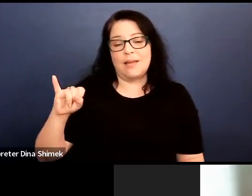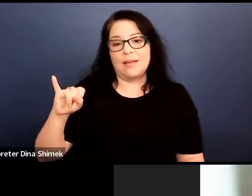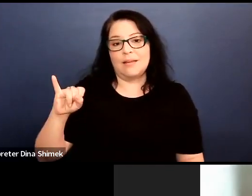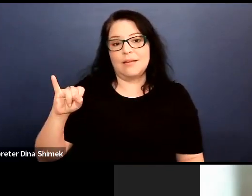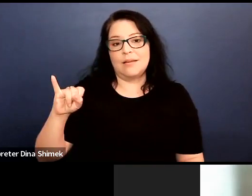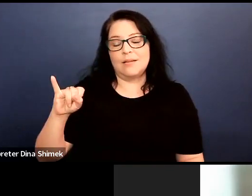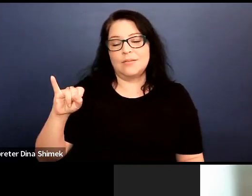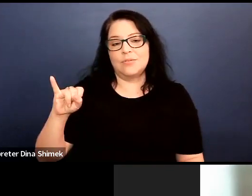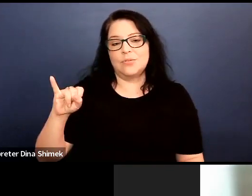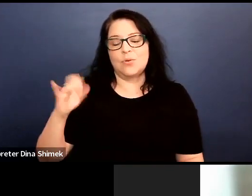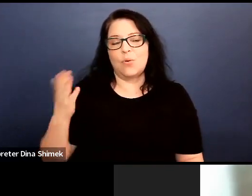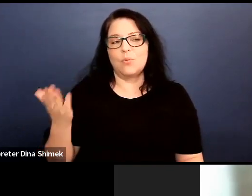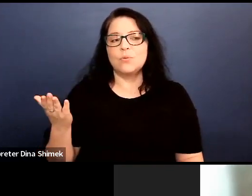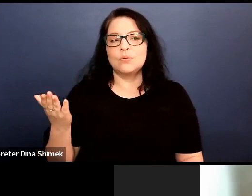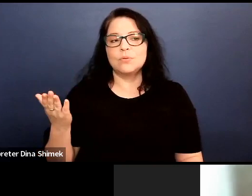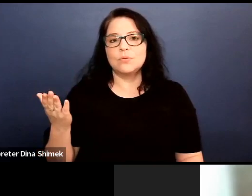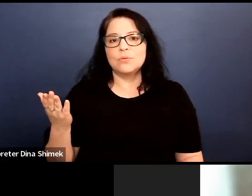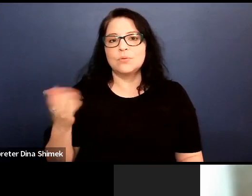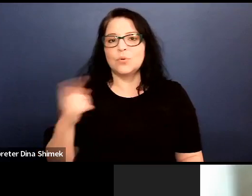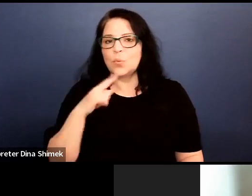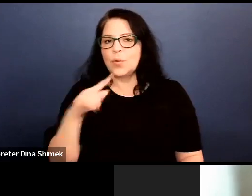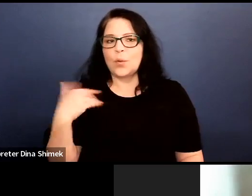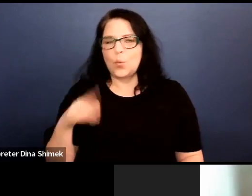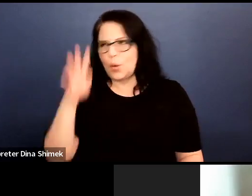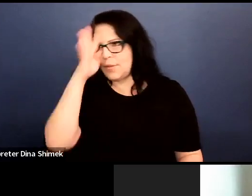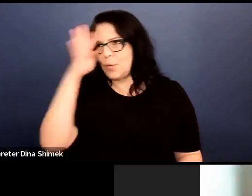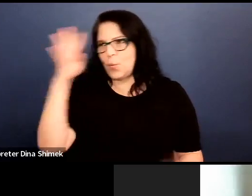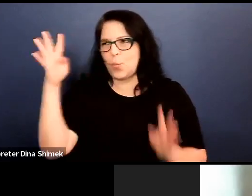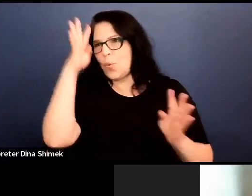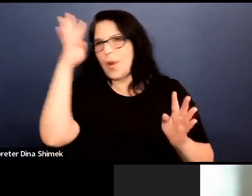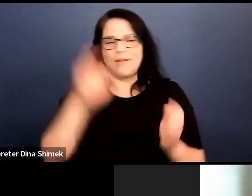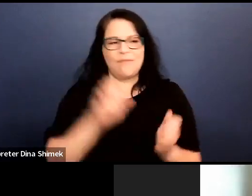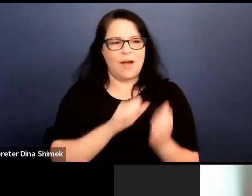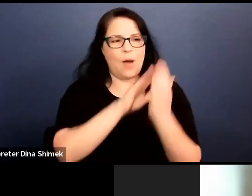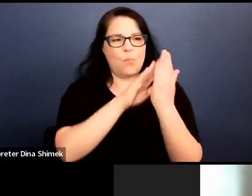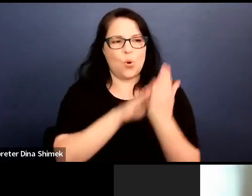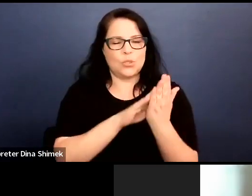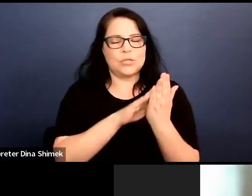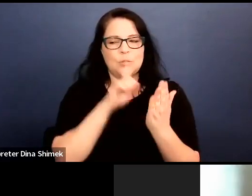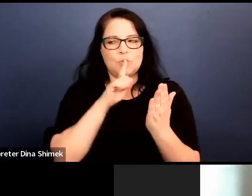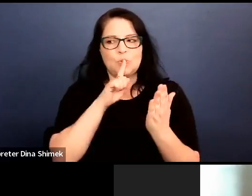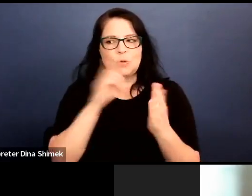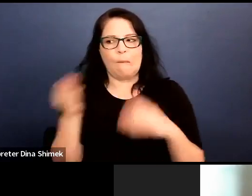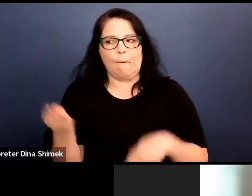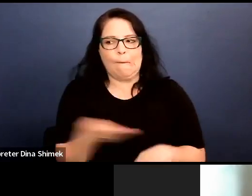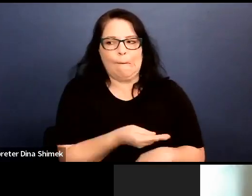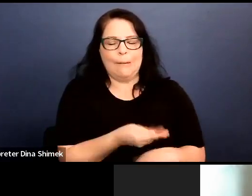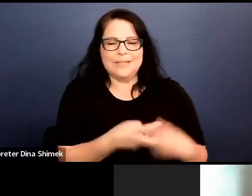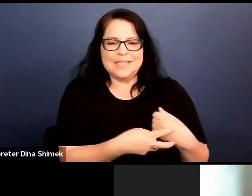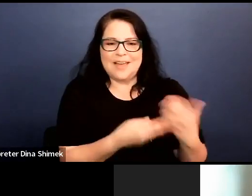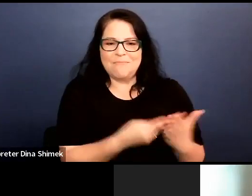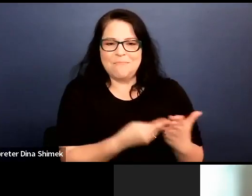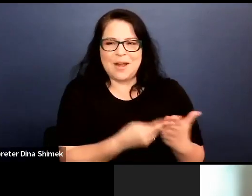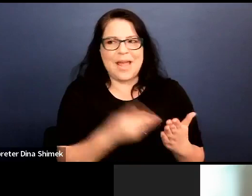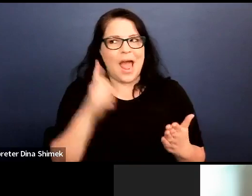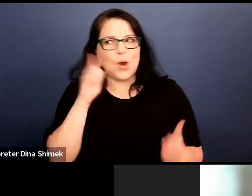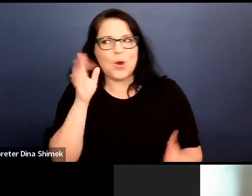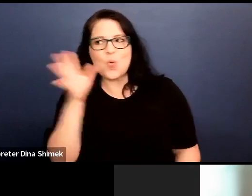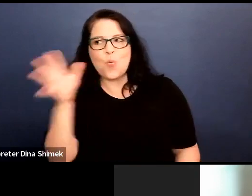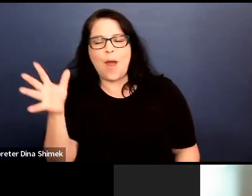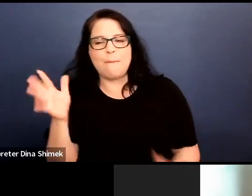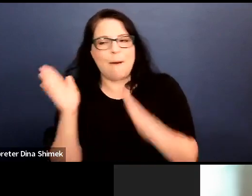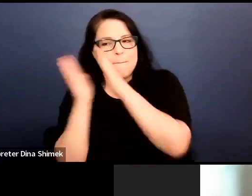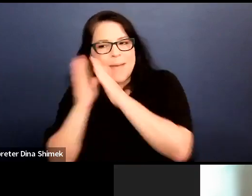really wasn't, there was a lot of creative ways to put money aside. I've heard stories of grandma's mattress